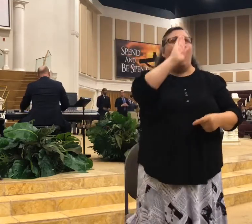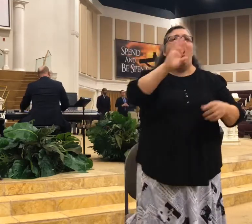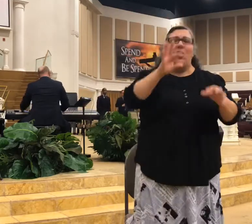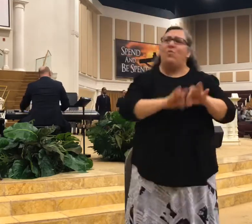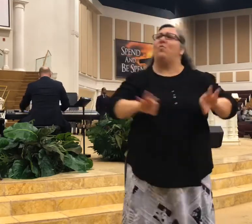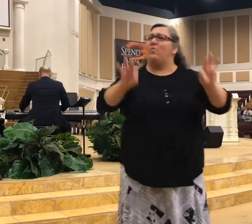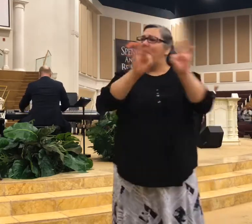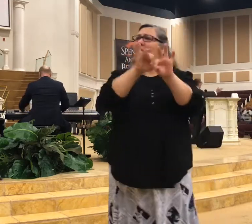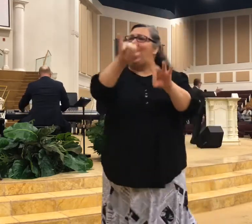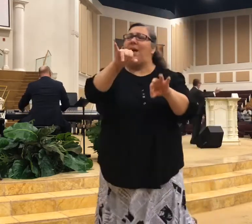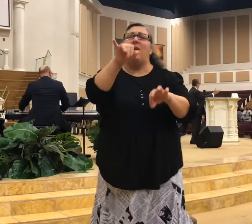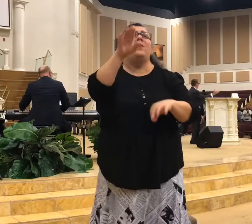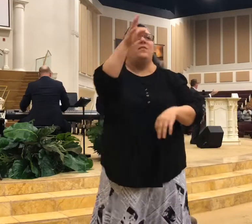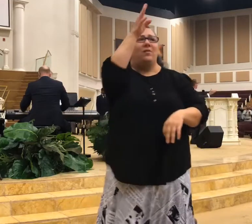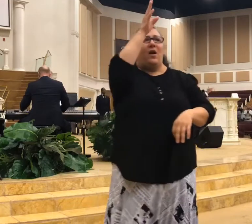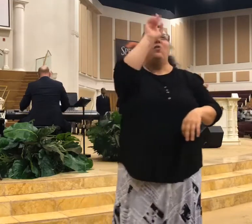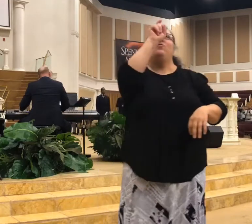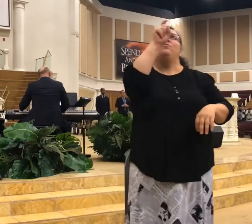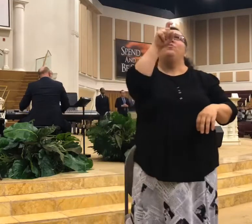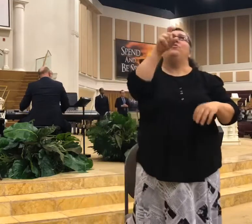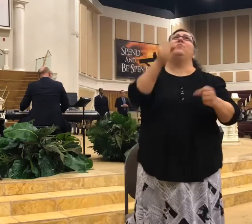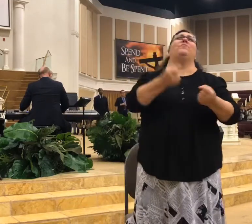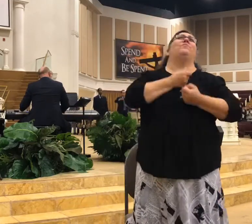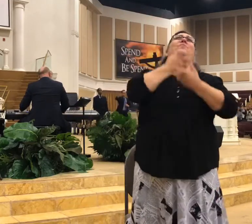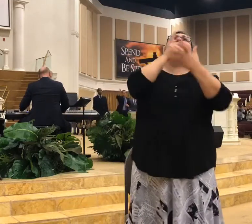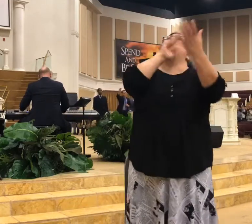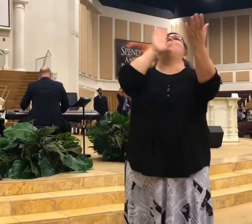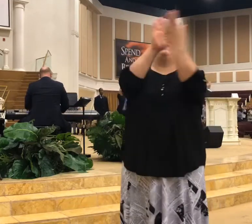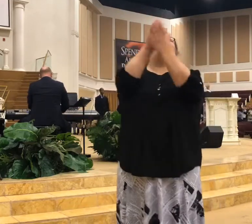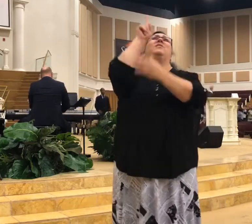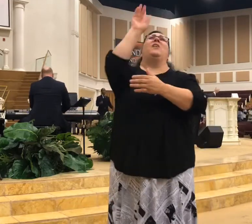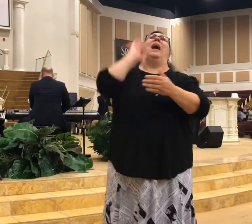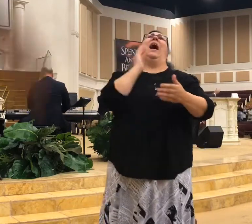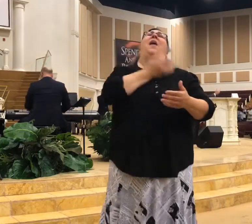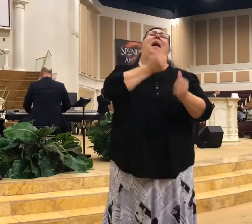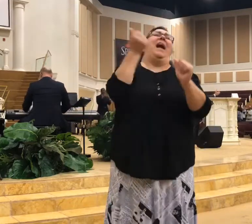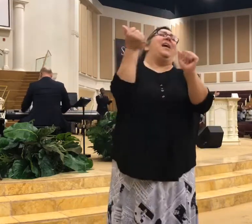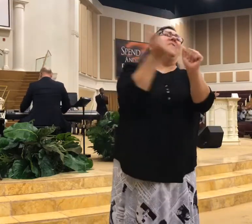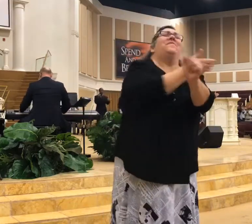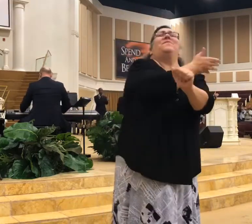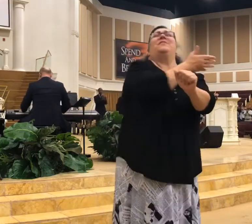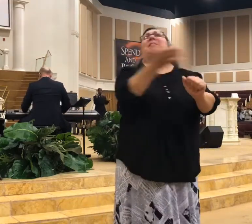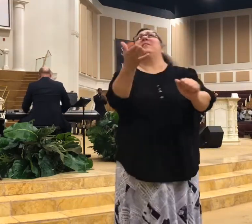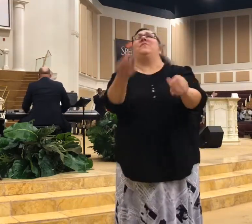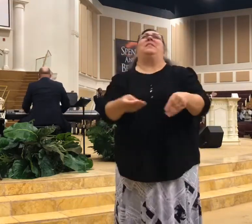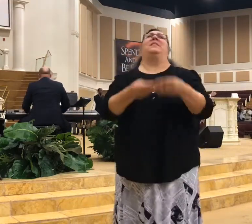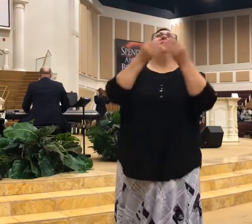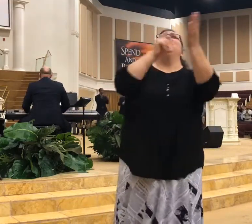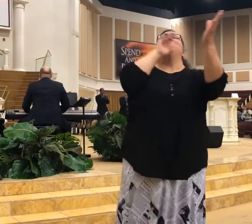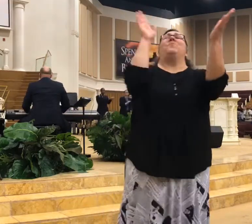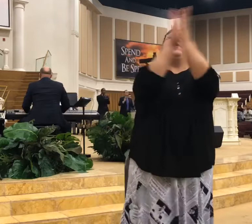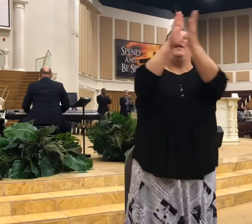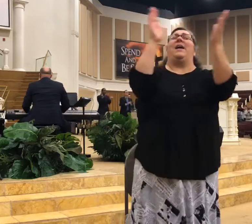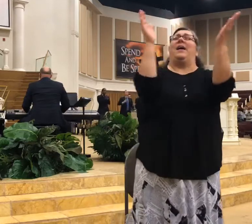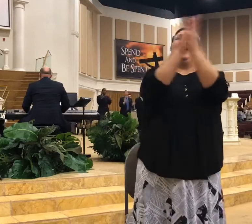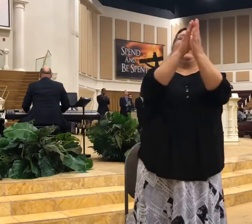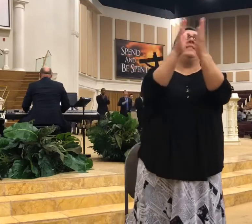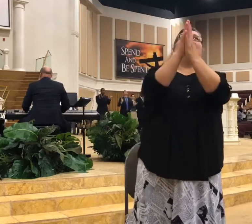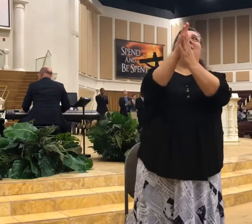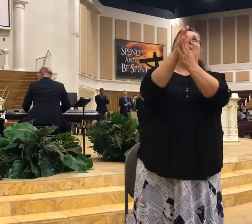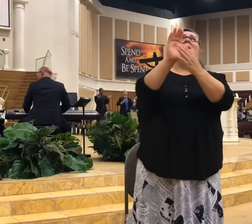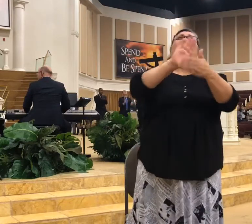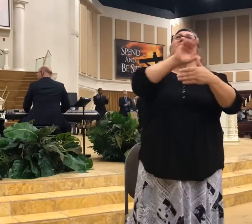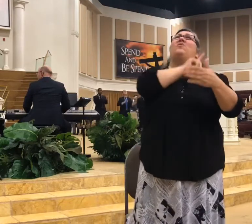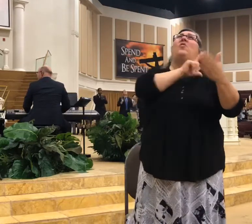think we ought to give our all, our everything. It's the Lord we're praising. It's the Lord